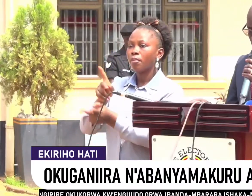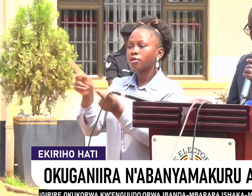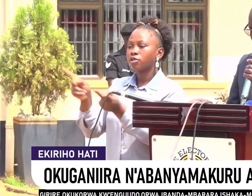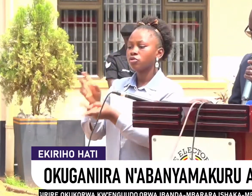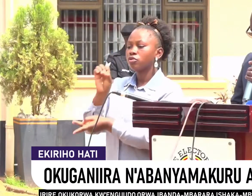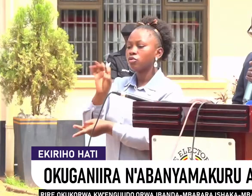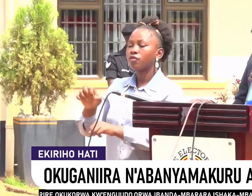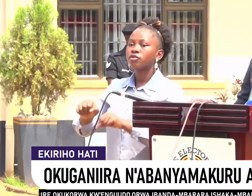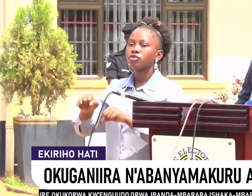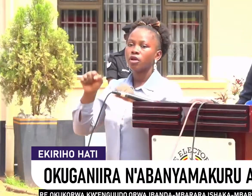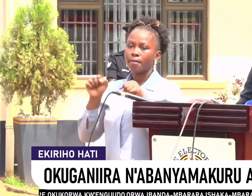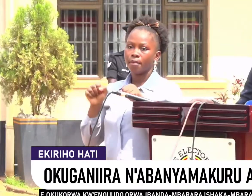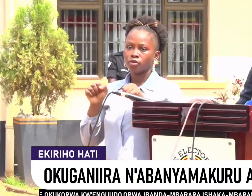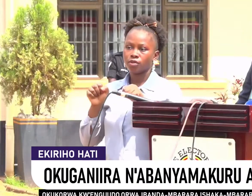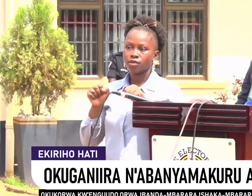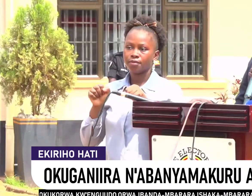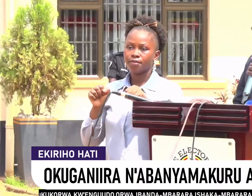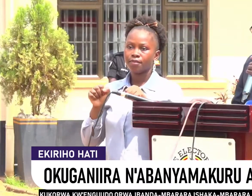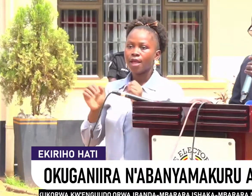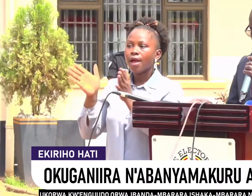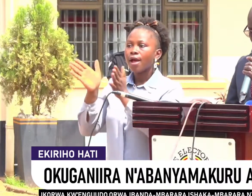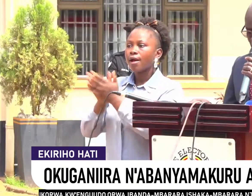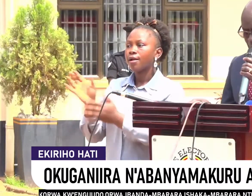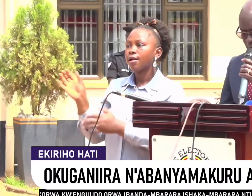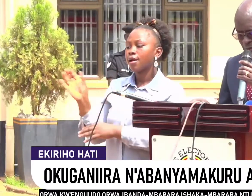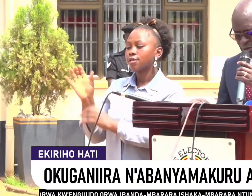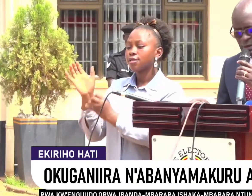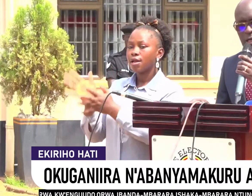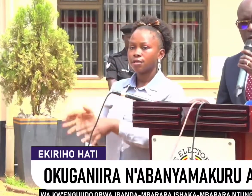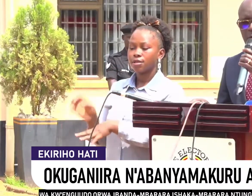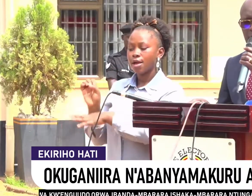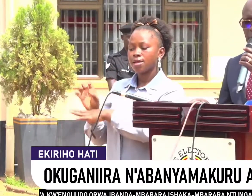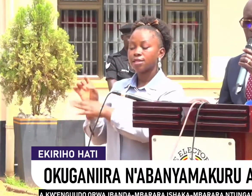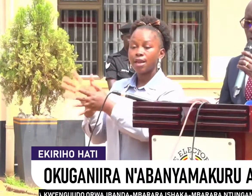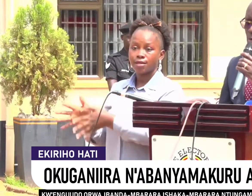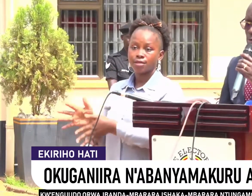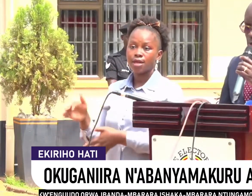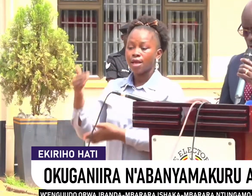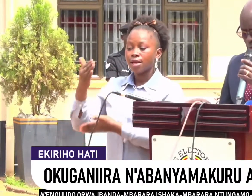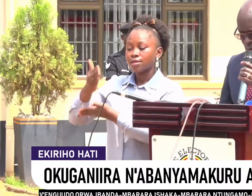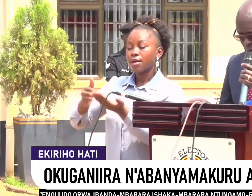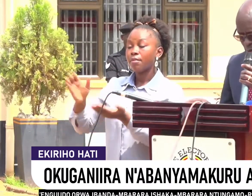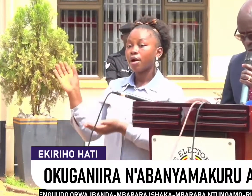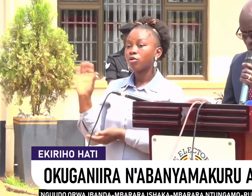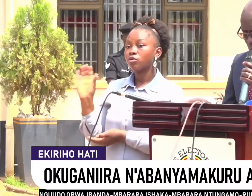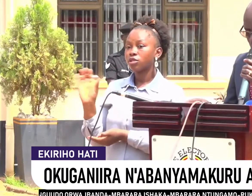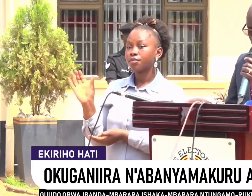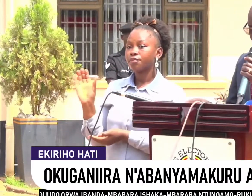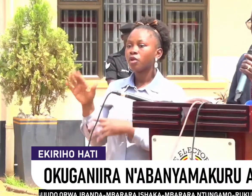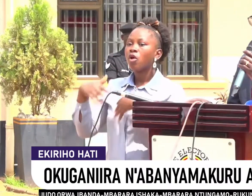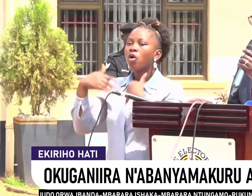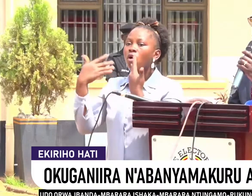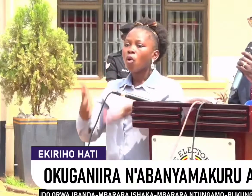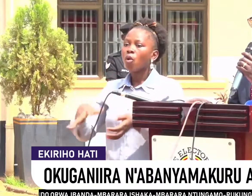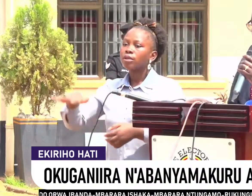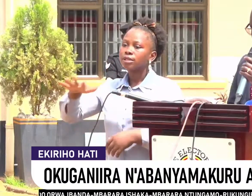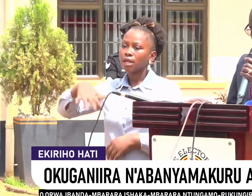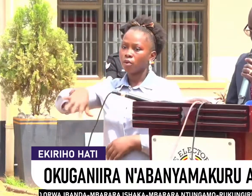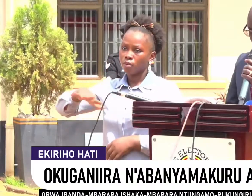positions of chairpersons and councillors at sub-county or